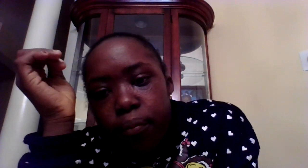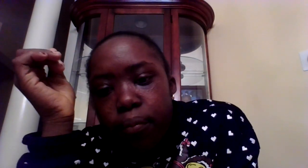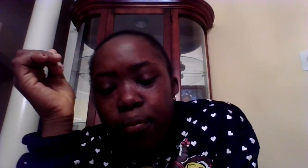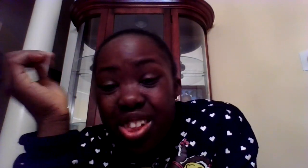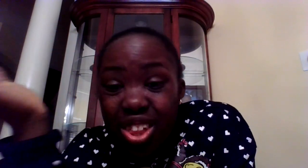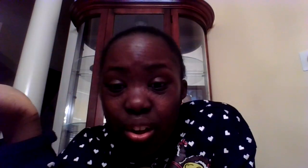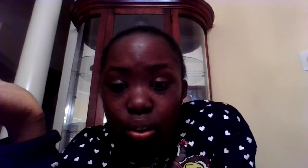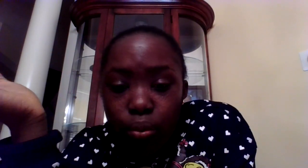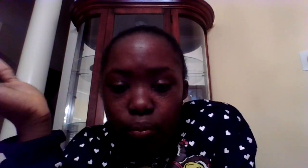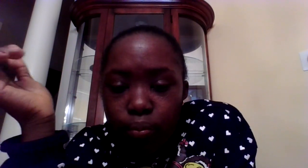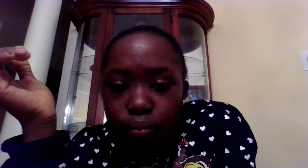So,